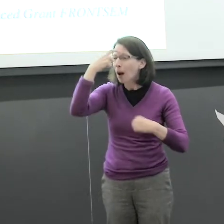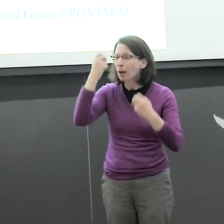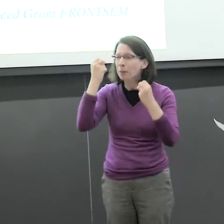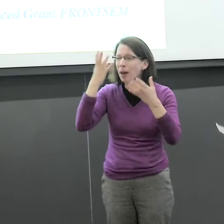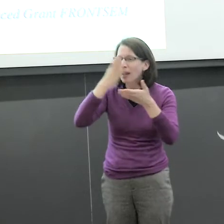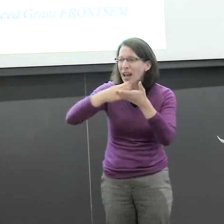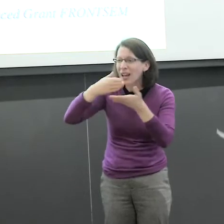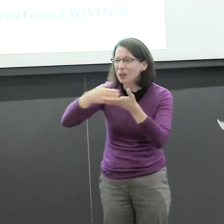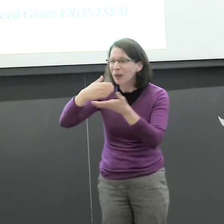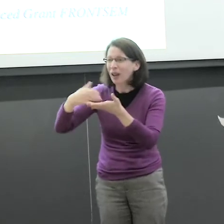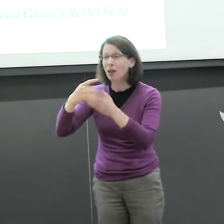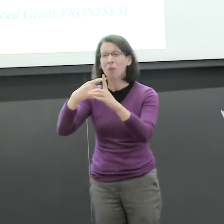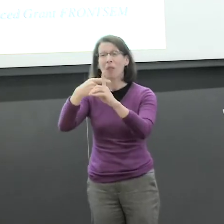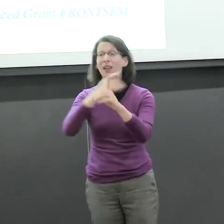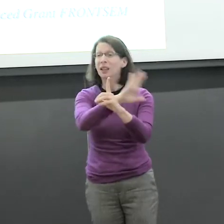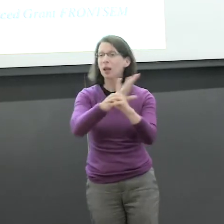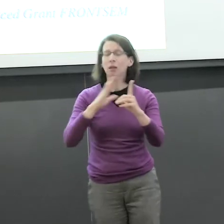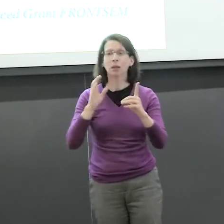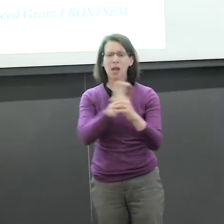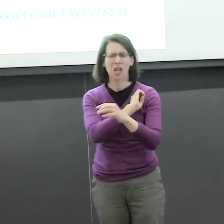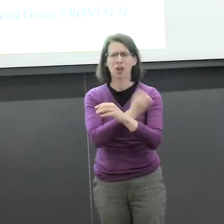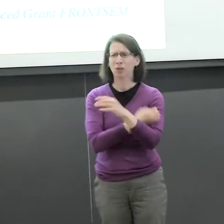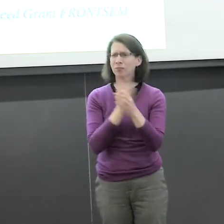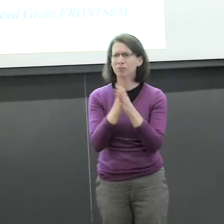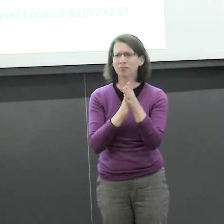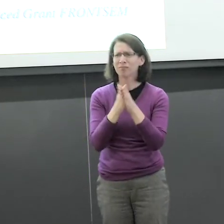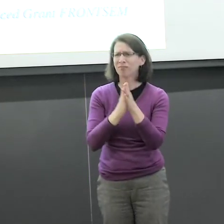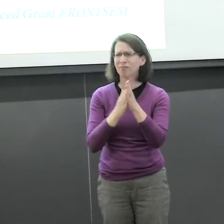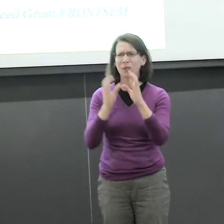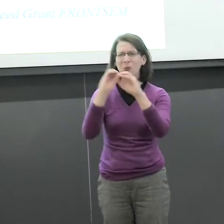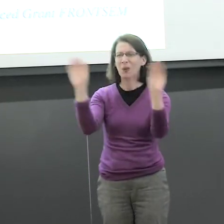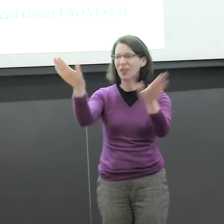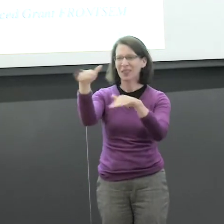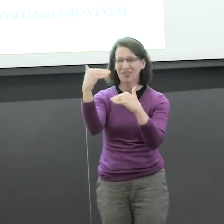and his boundless energy,